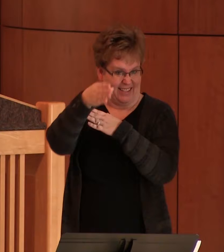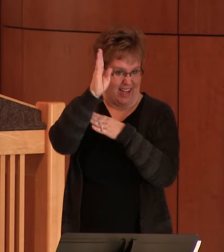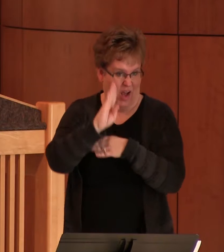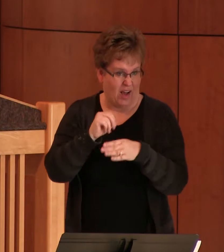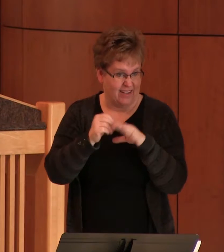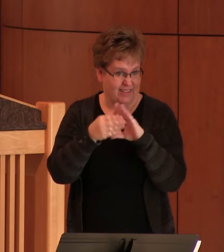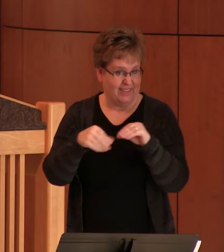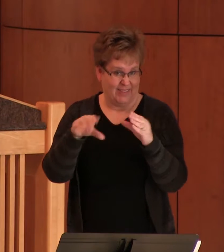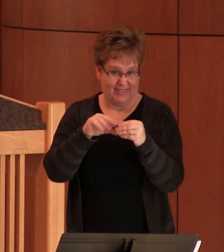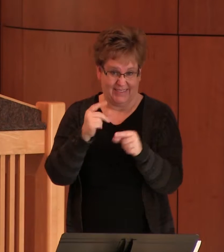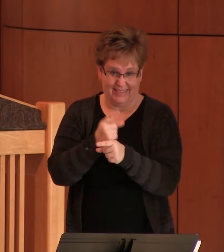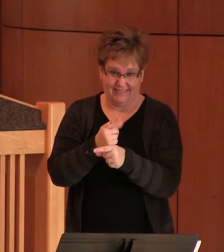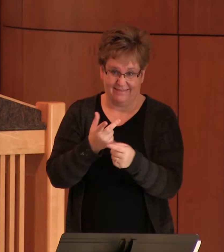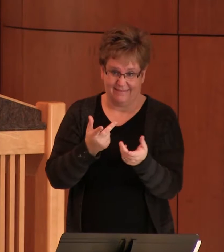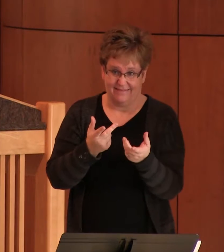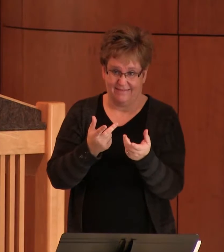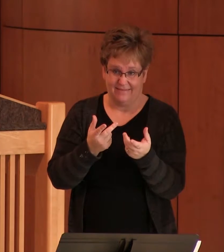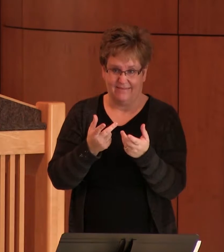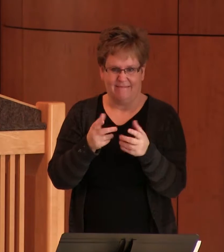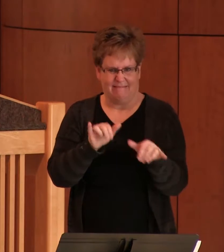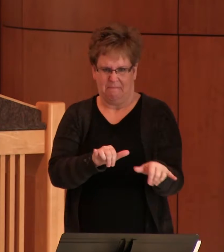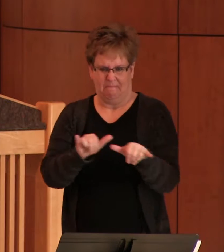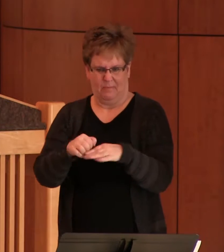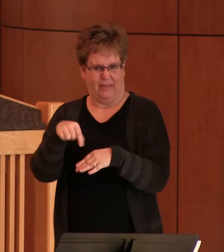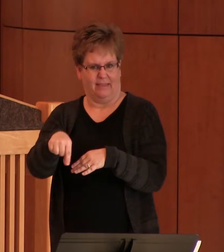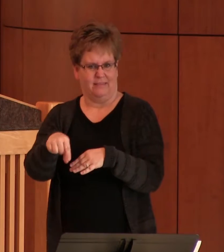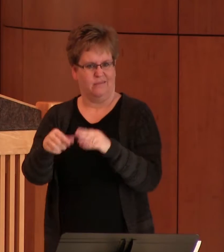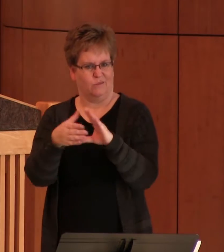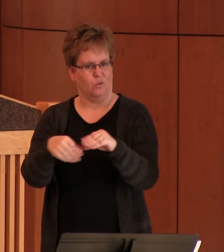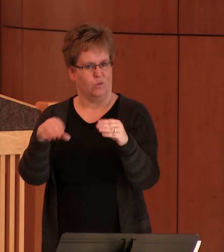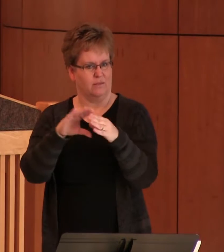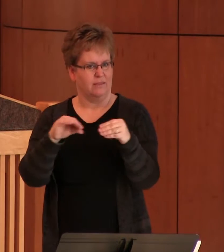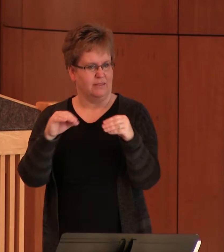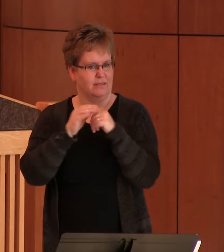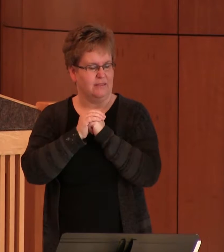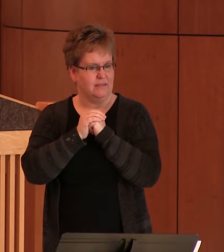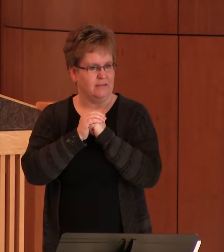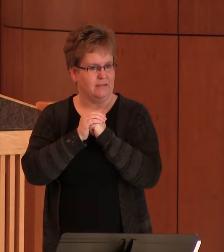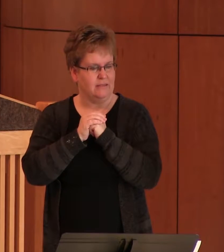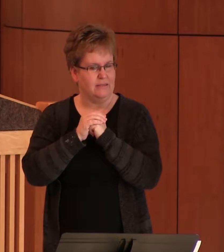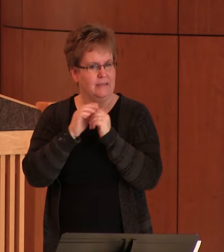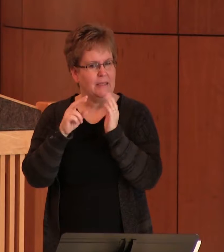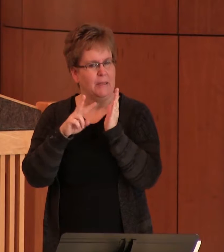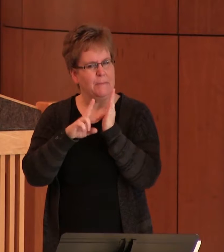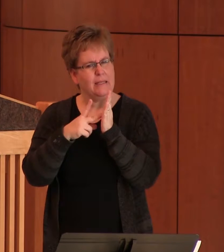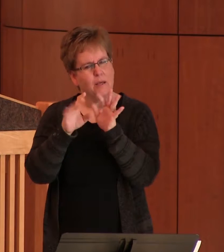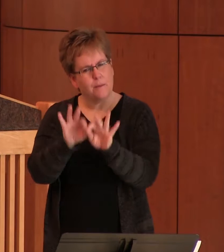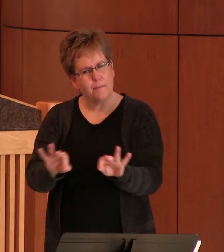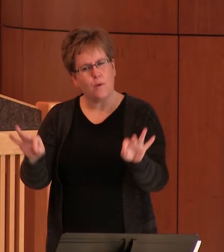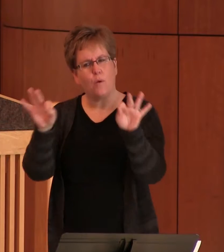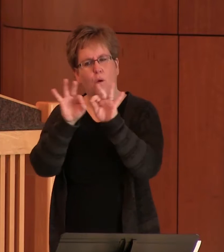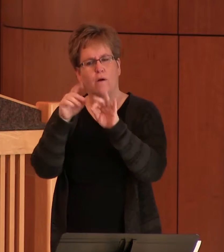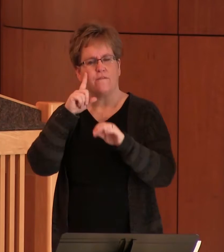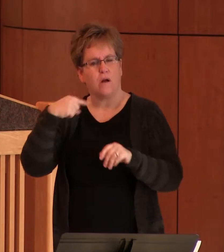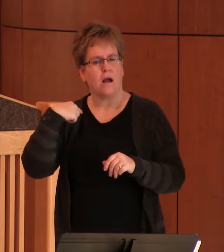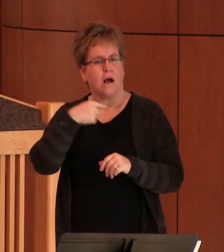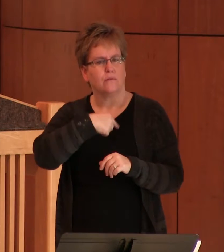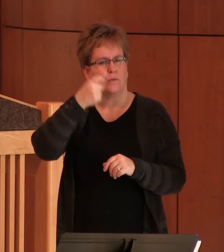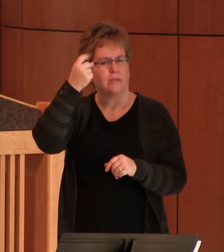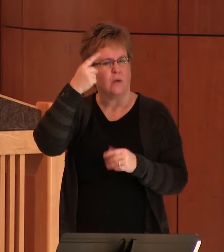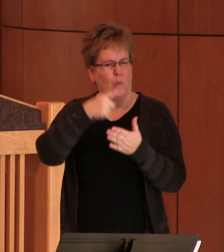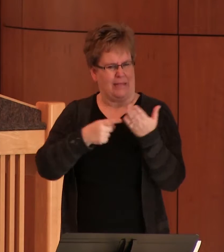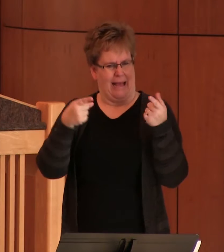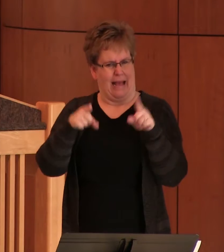story. And the same is true here. Which means that it's kind of important for us to maybe understand